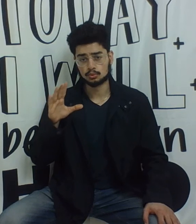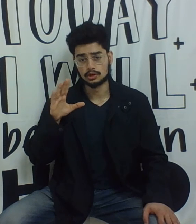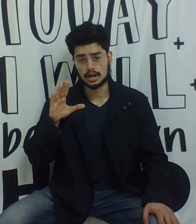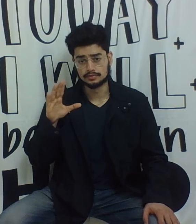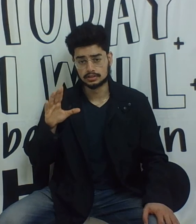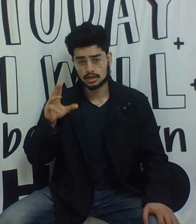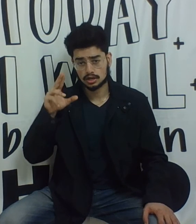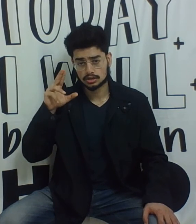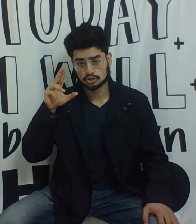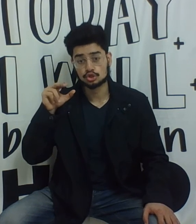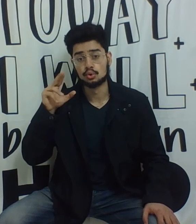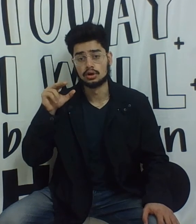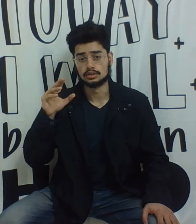without having cures.